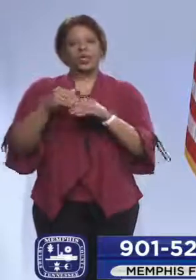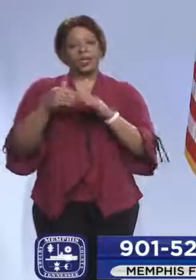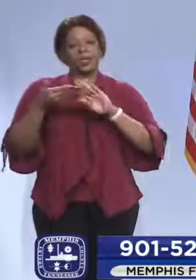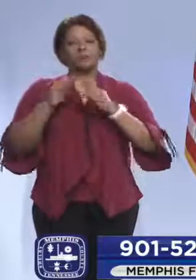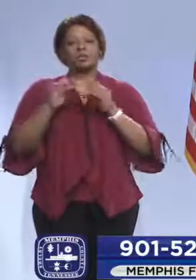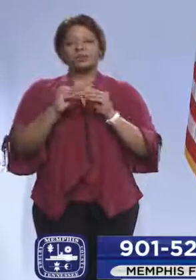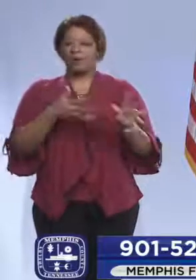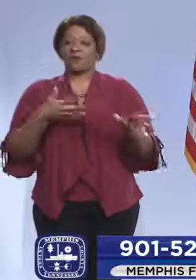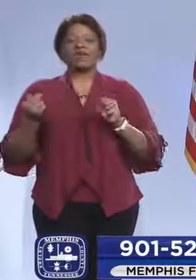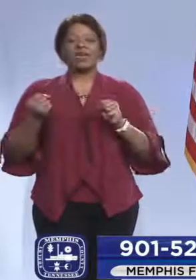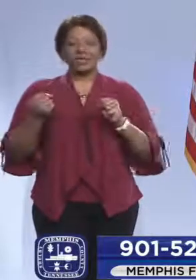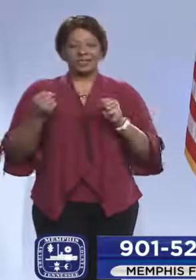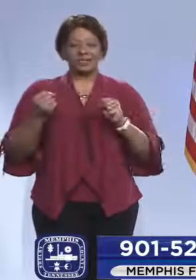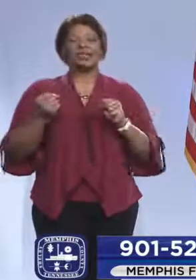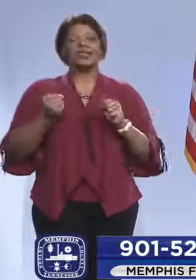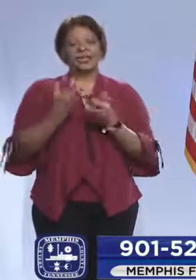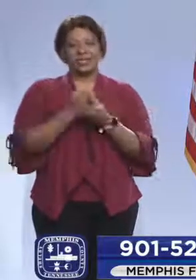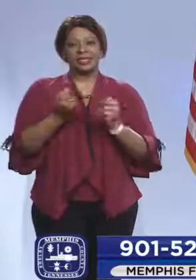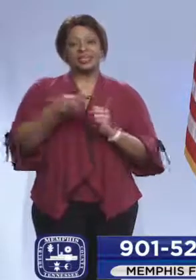faster and can serve you better.